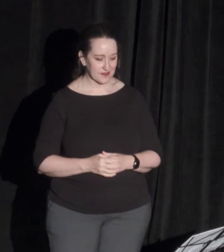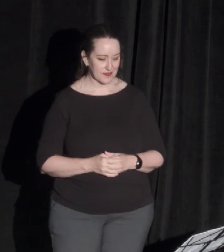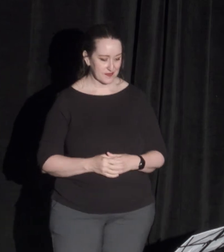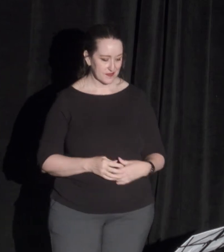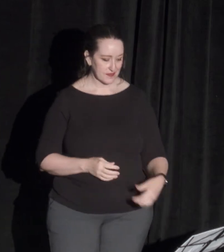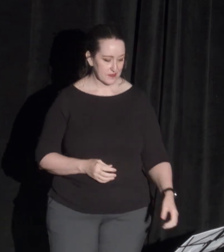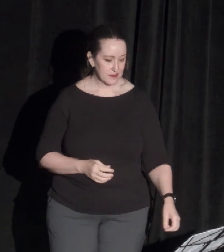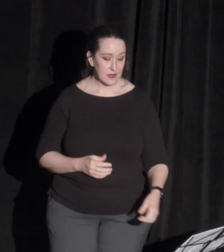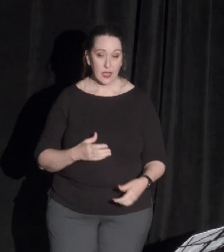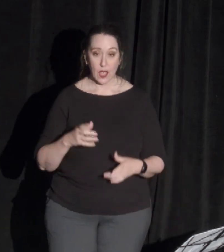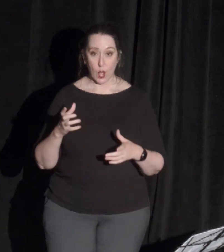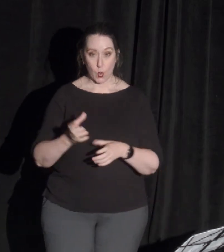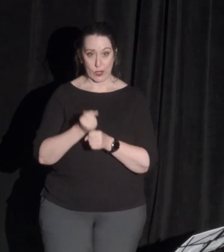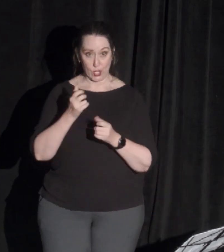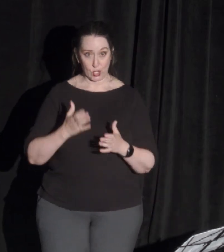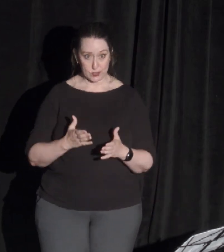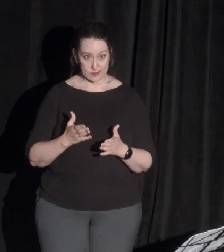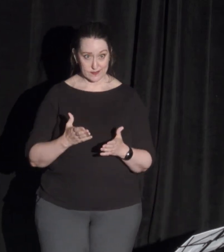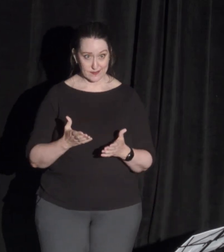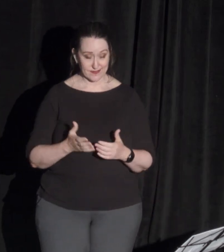And the winner is